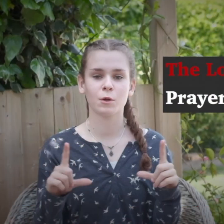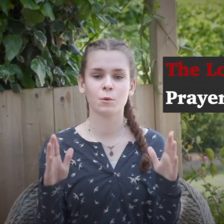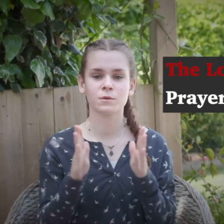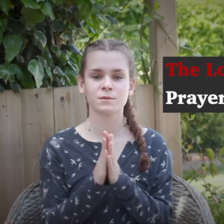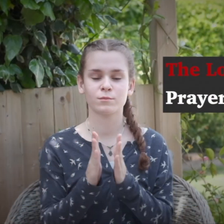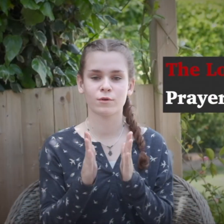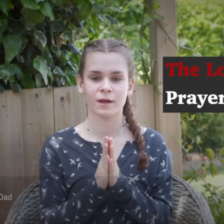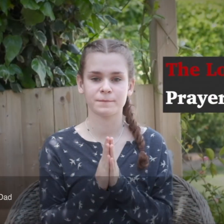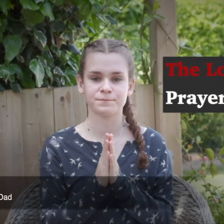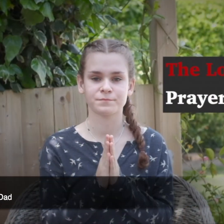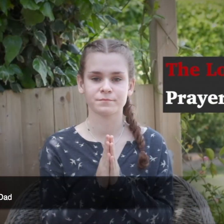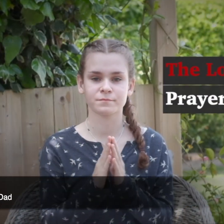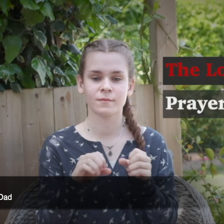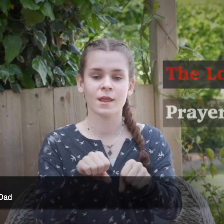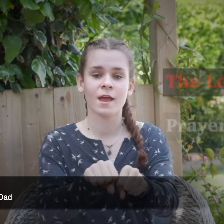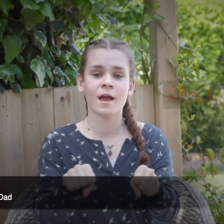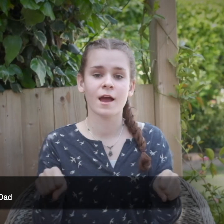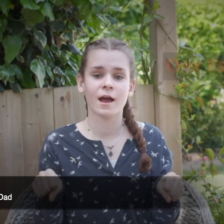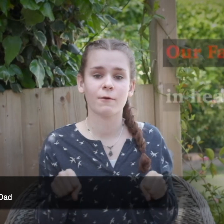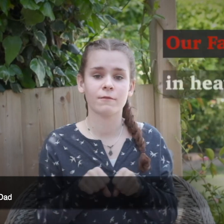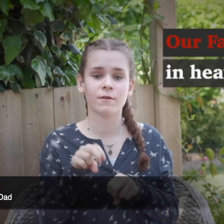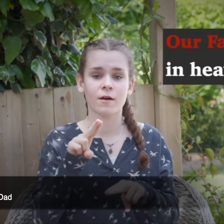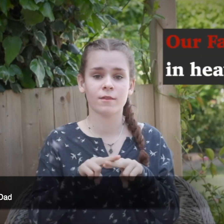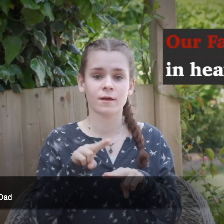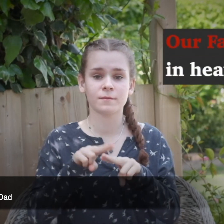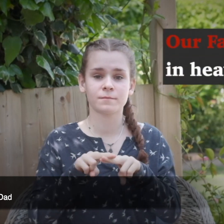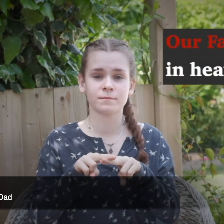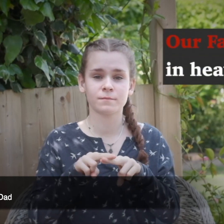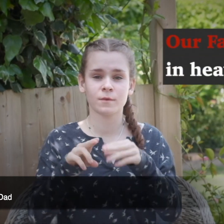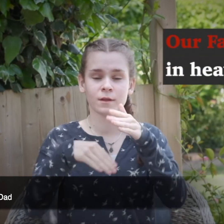The Lord's Prayer. Our Father in heaven,